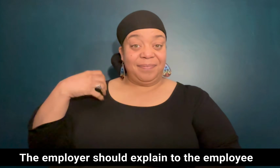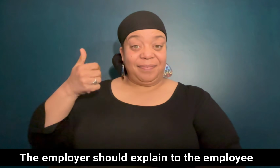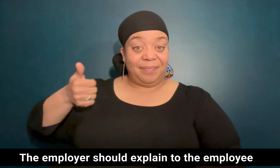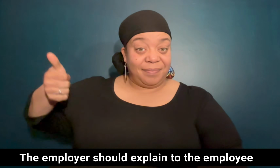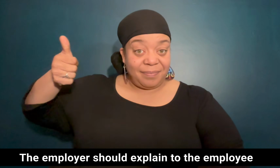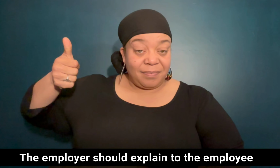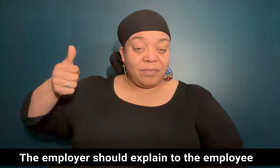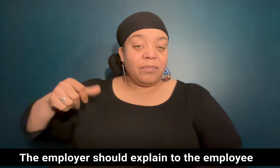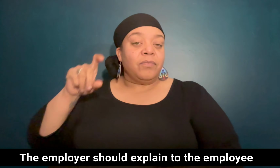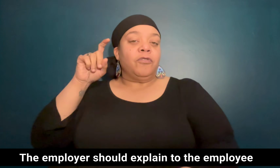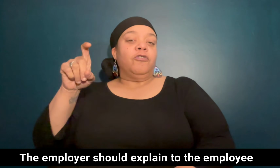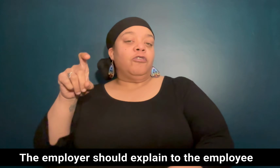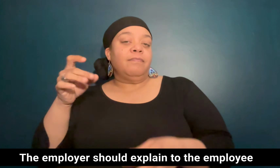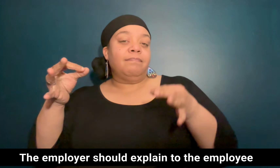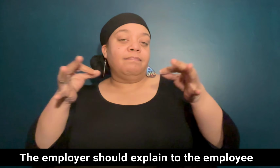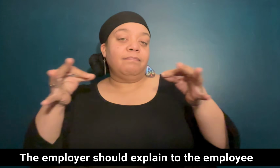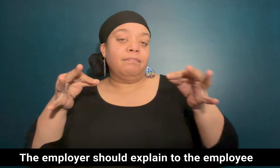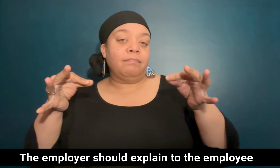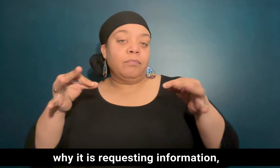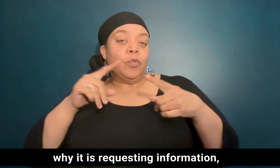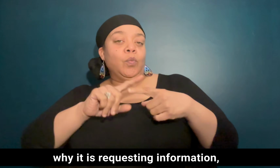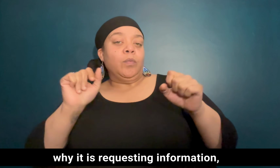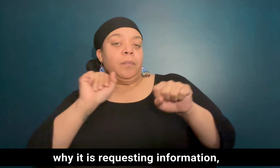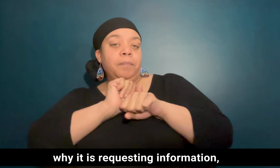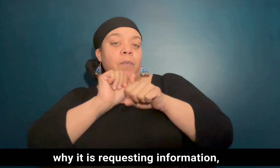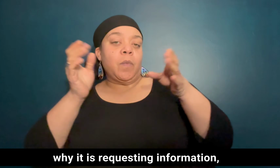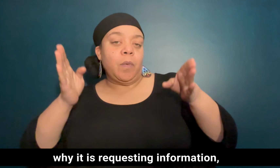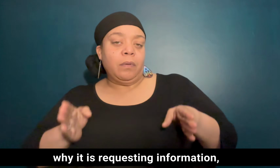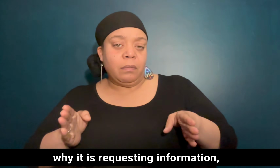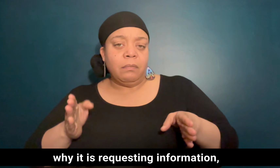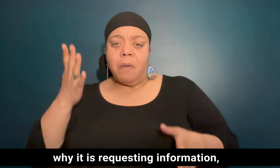The employer should explain to the employee why it is requesting information,